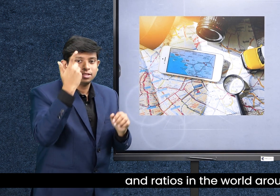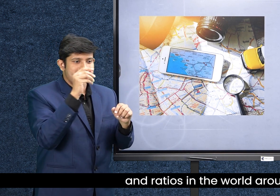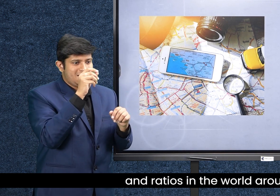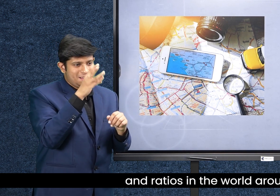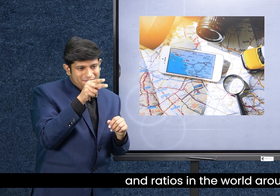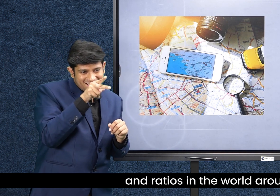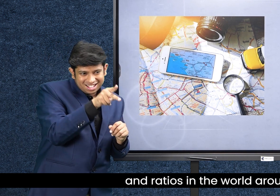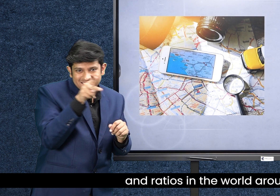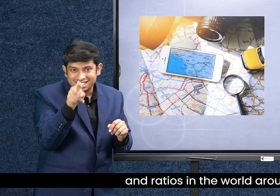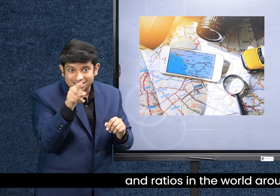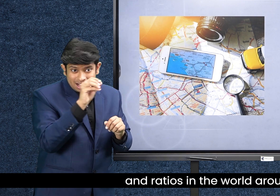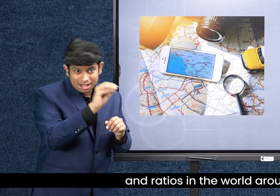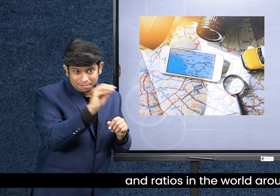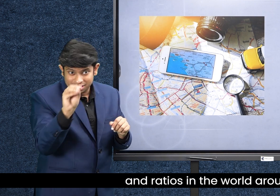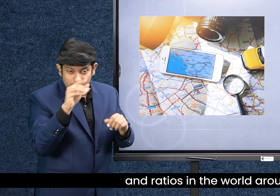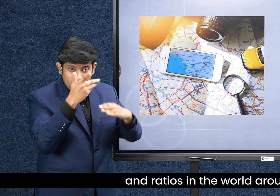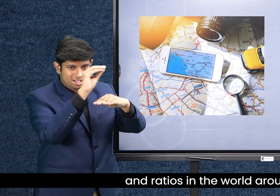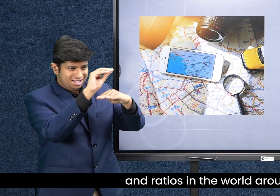world around us.